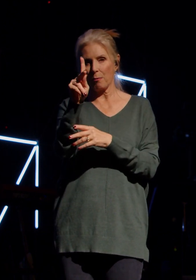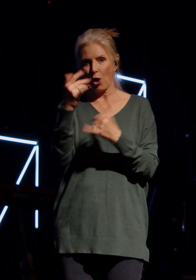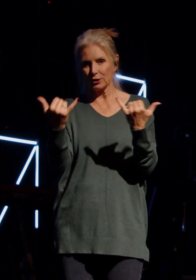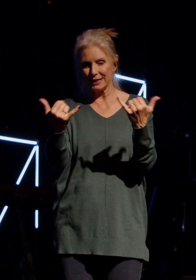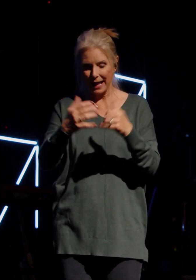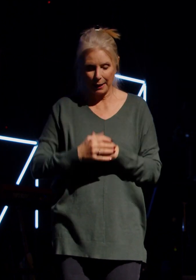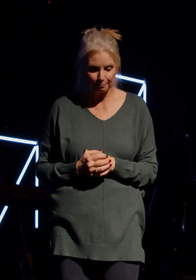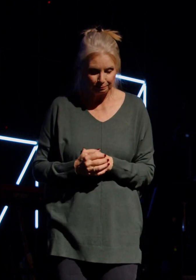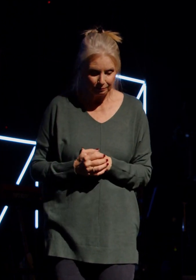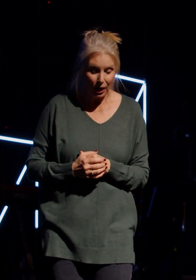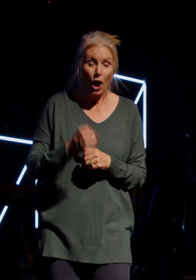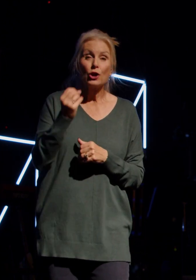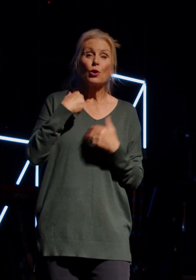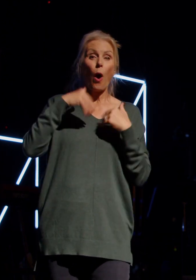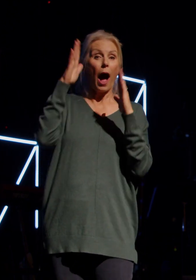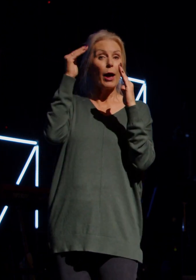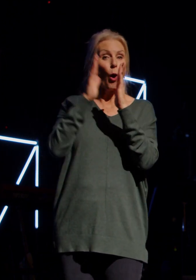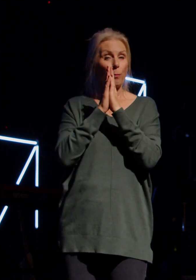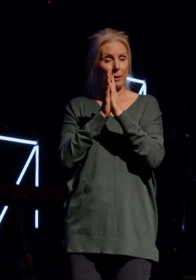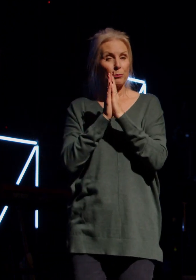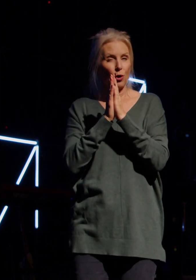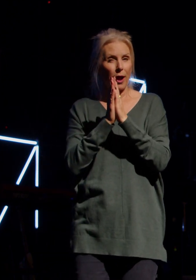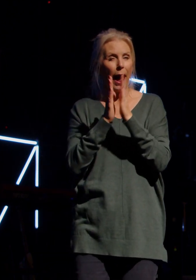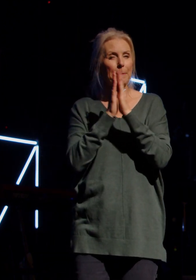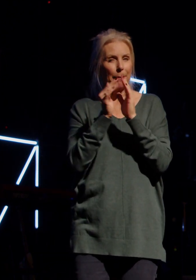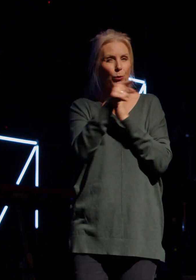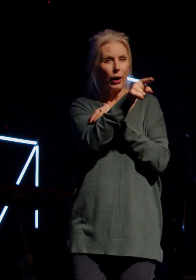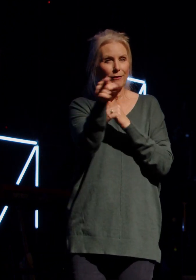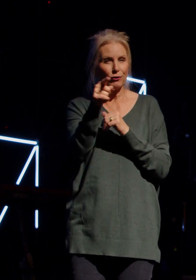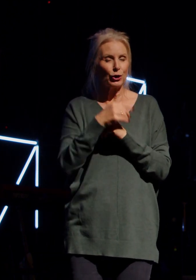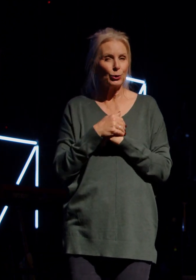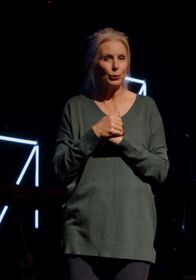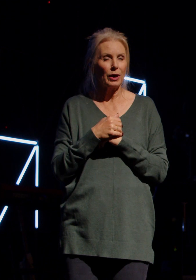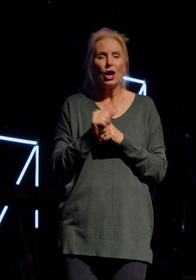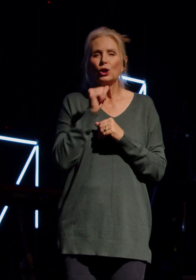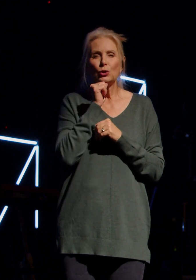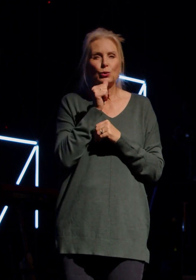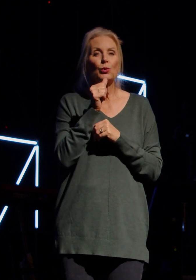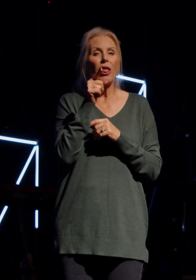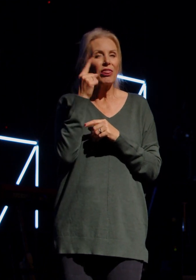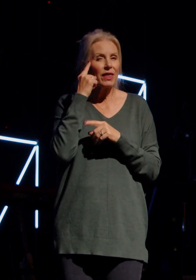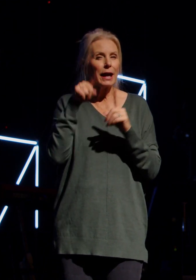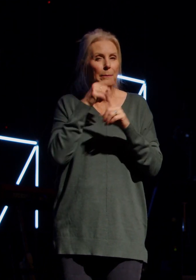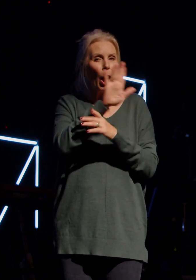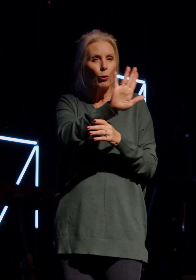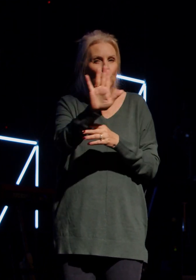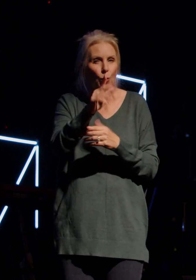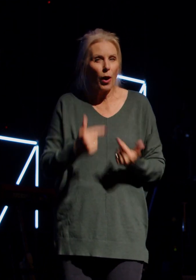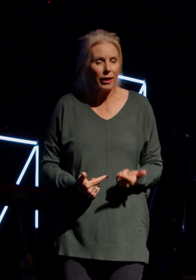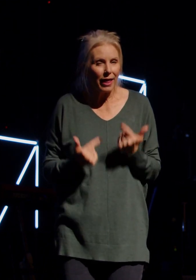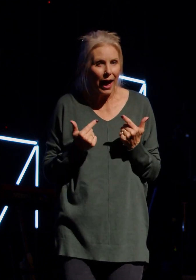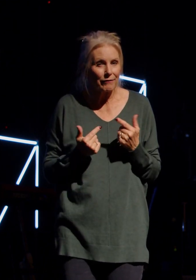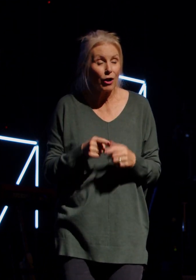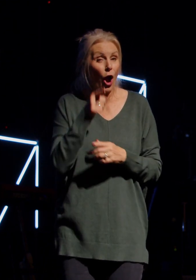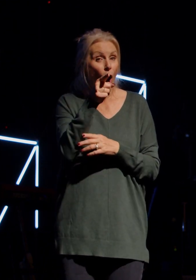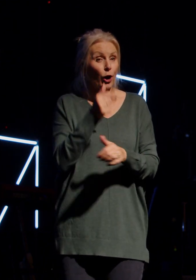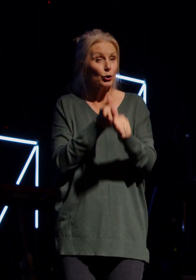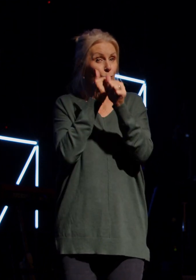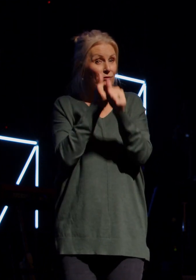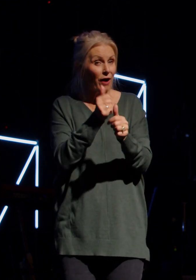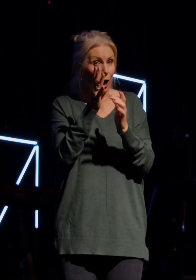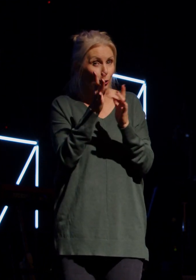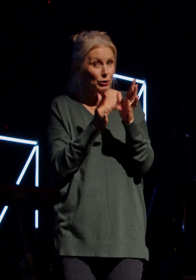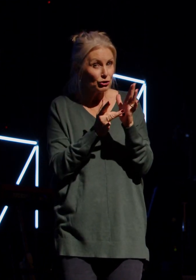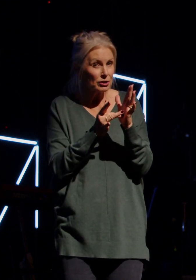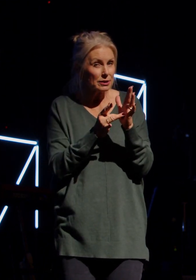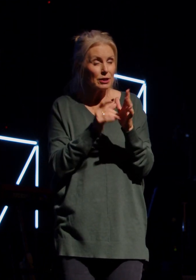today. So I even hope and pray, I have been praying for you, that you didn't think about your own life. Are you following Jesus? Were you living in